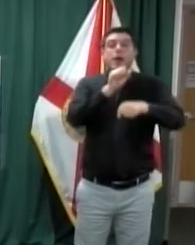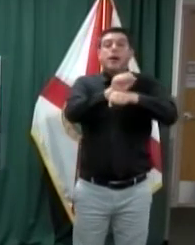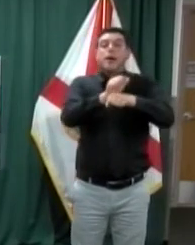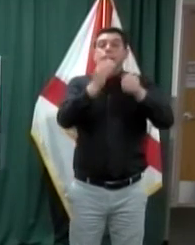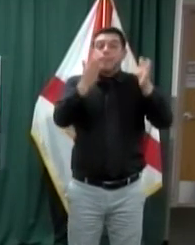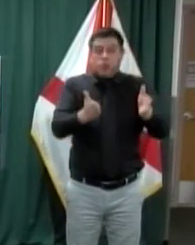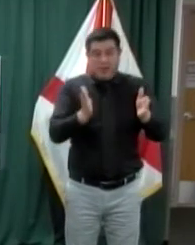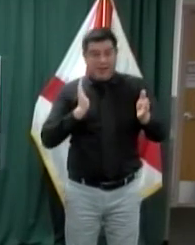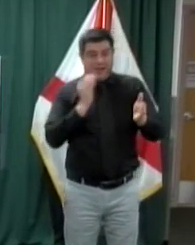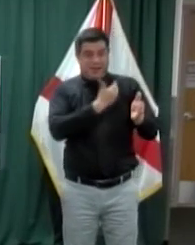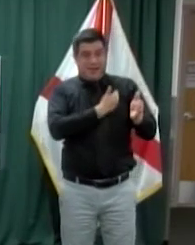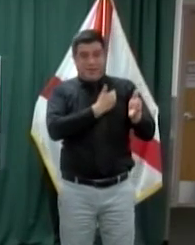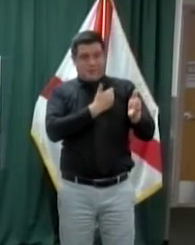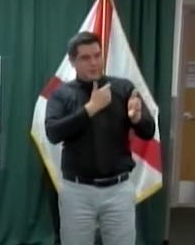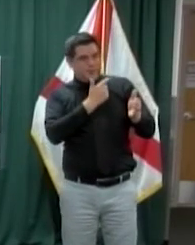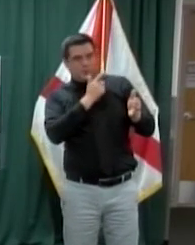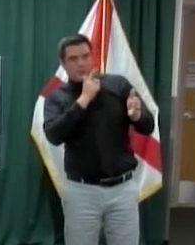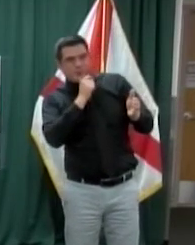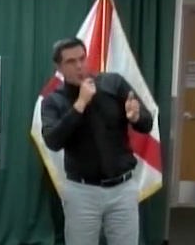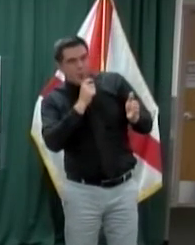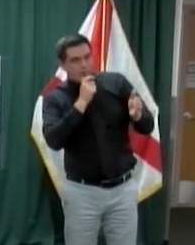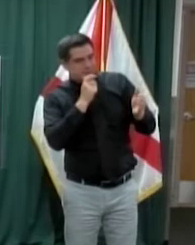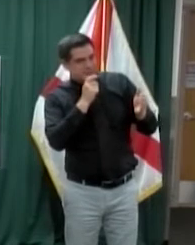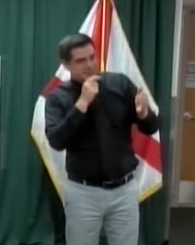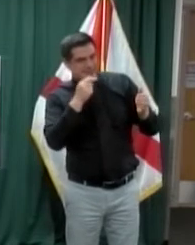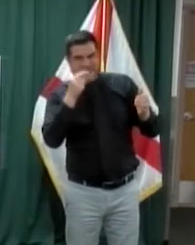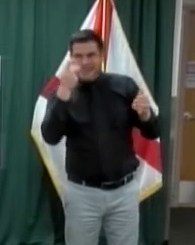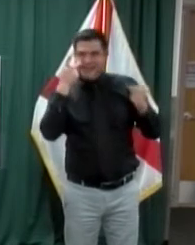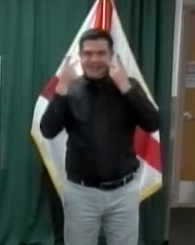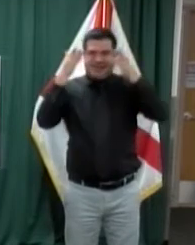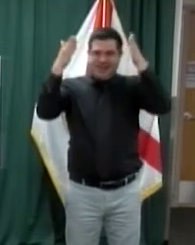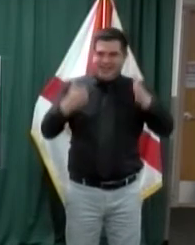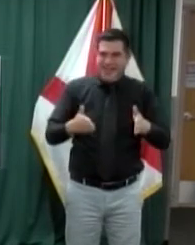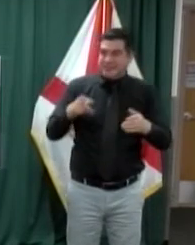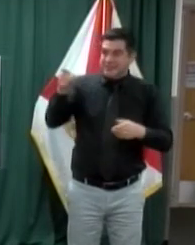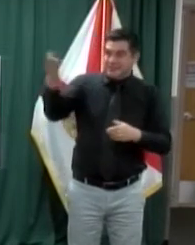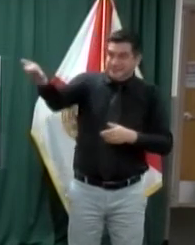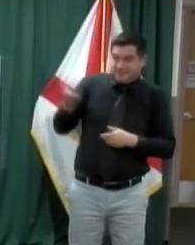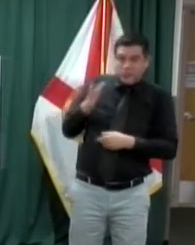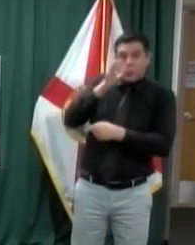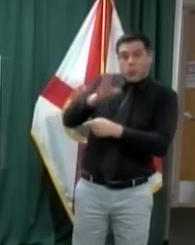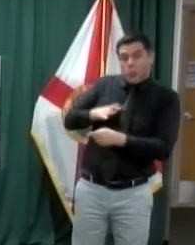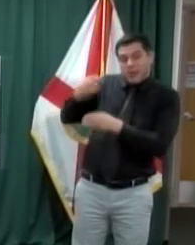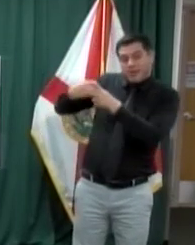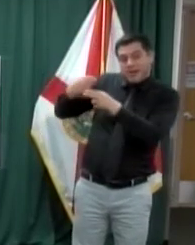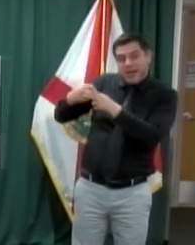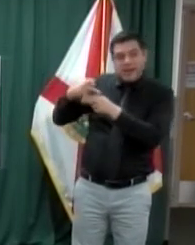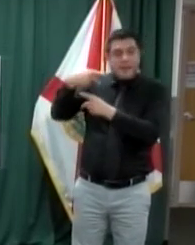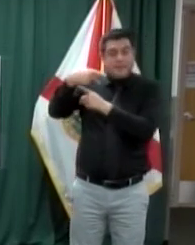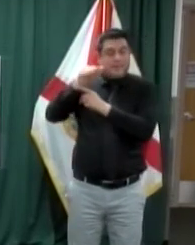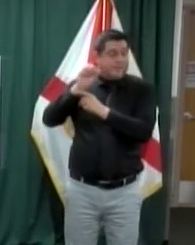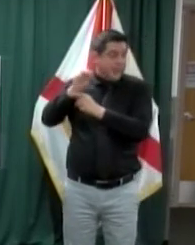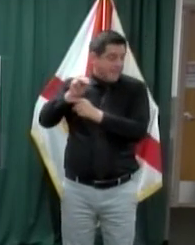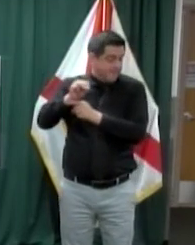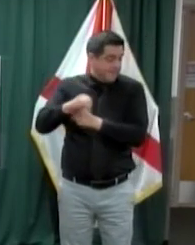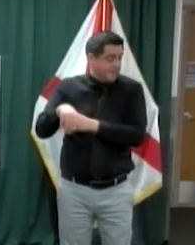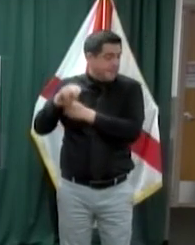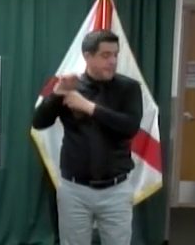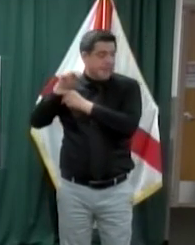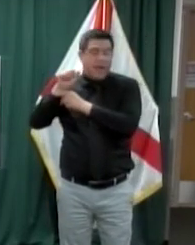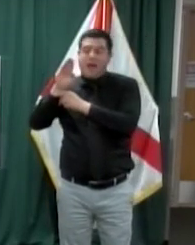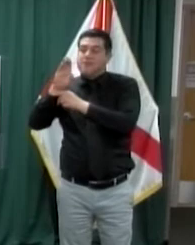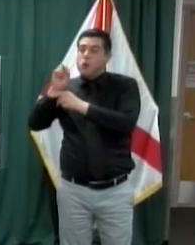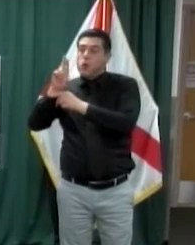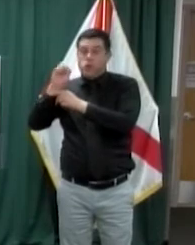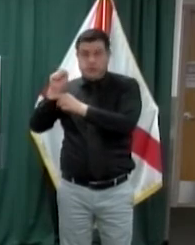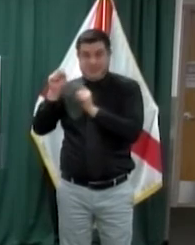from CareerSource, who's going to come up and talk to you a little about some employment opportunities and what goes on, you know, during these